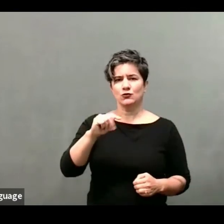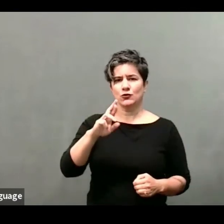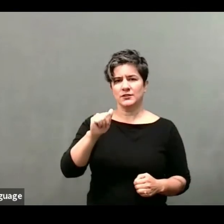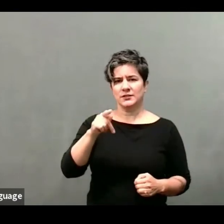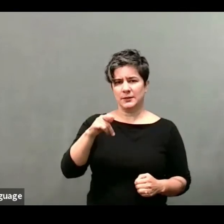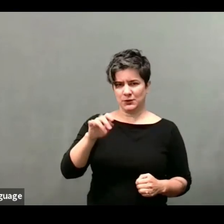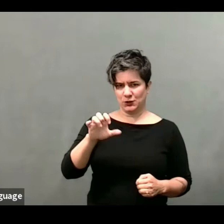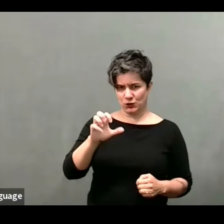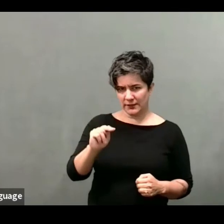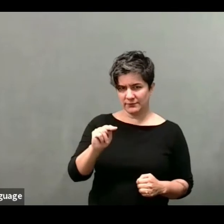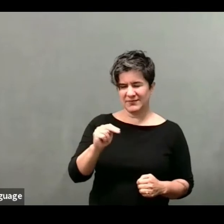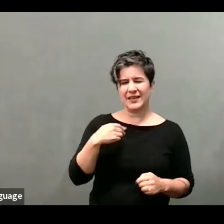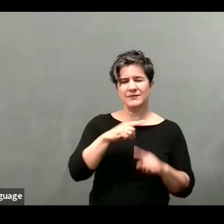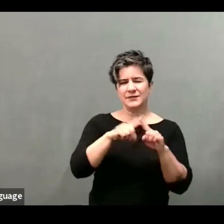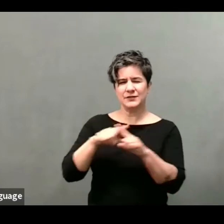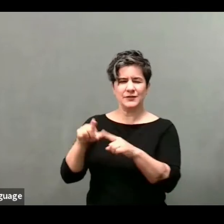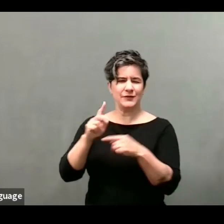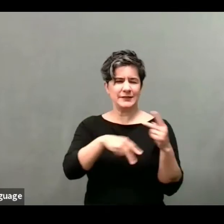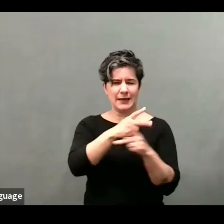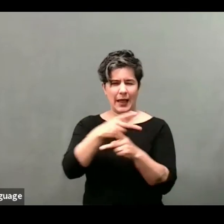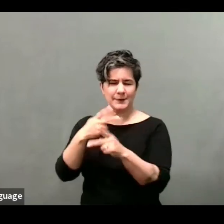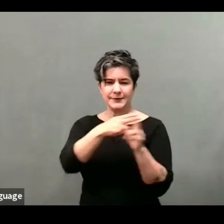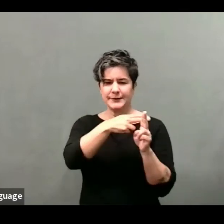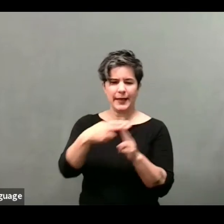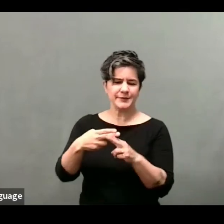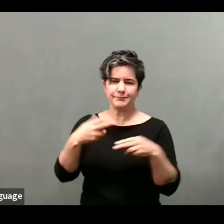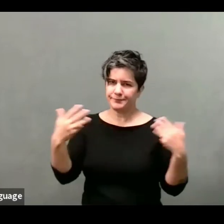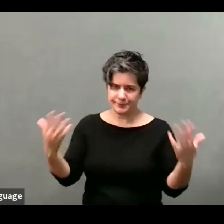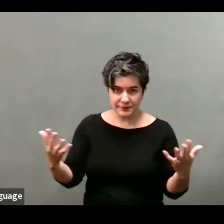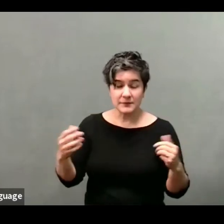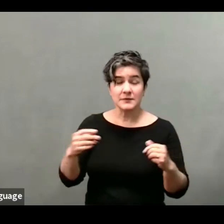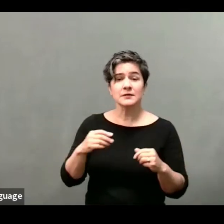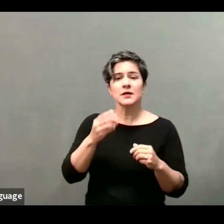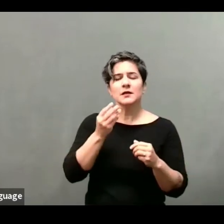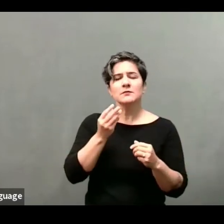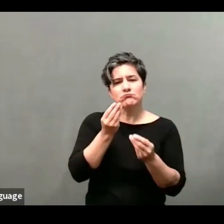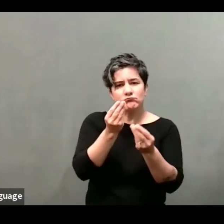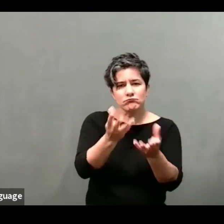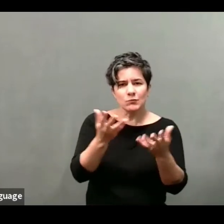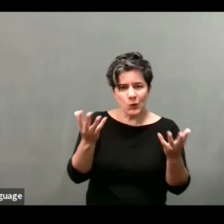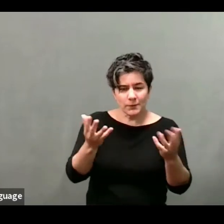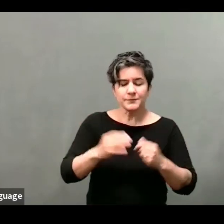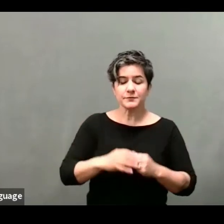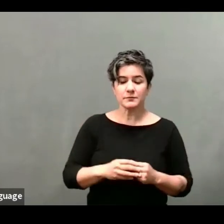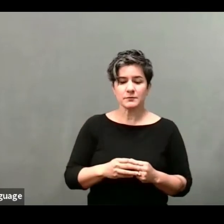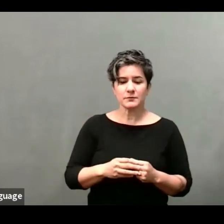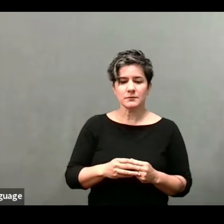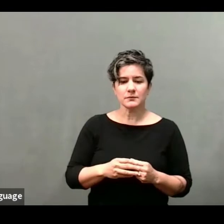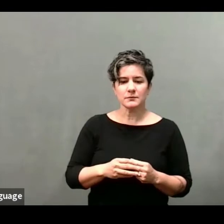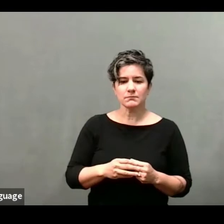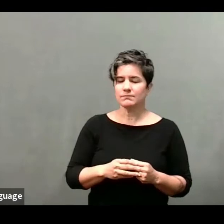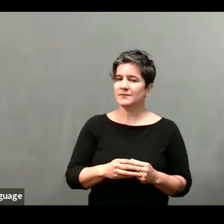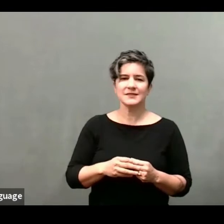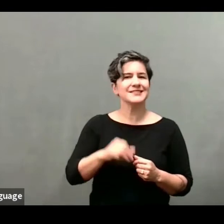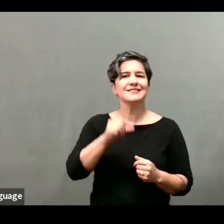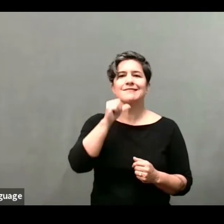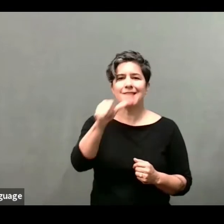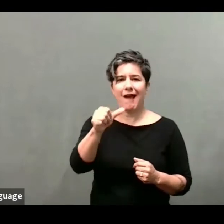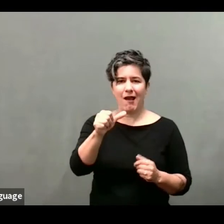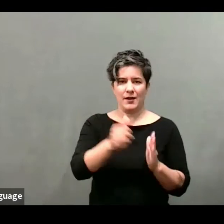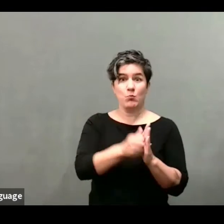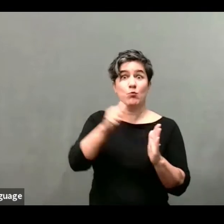are a few different types. You don't need to know all the details, but what I do want you to know is that they're not an abortion